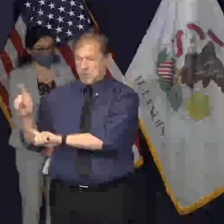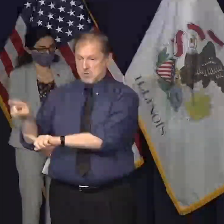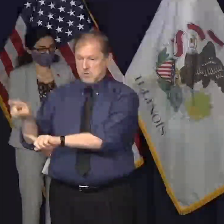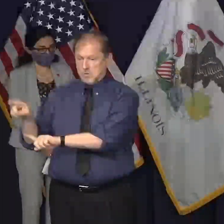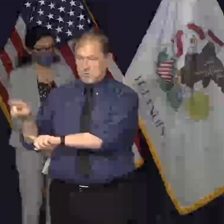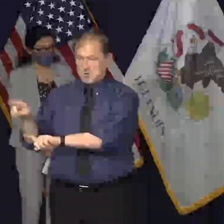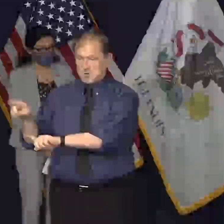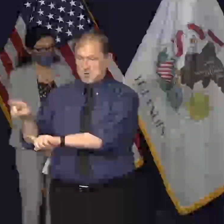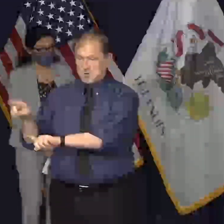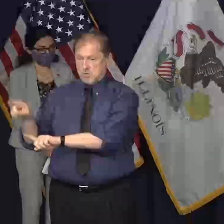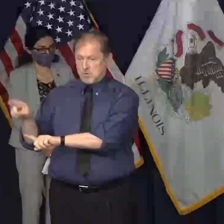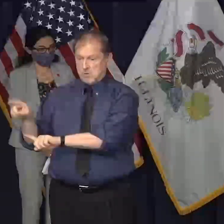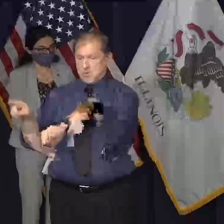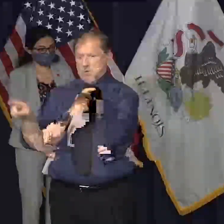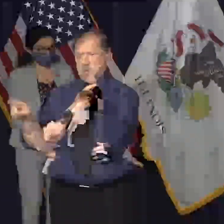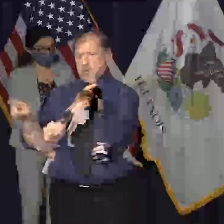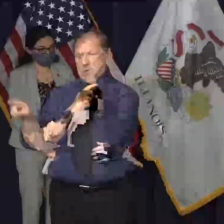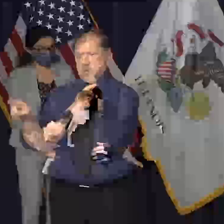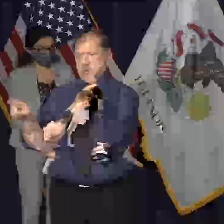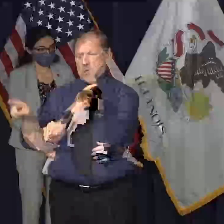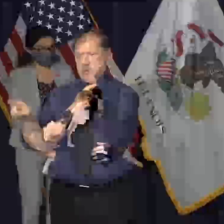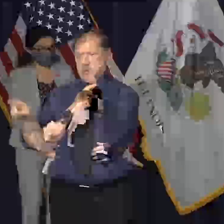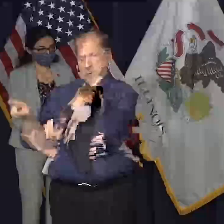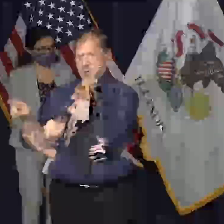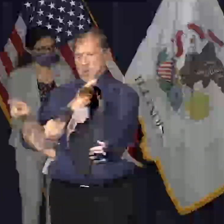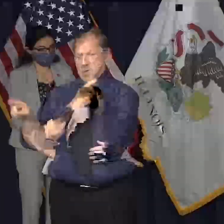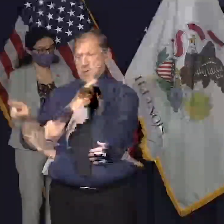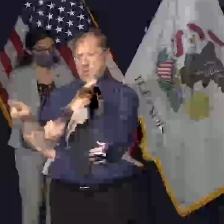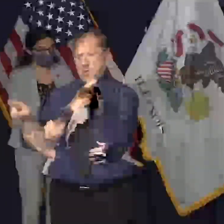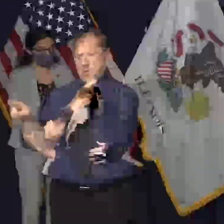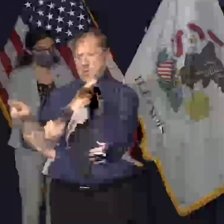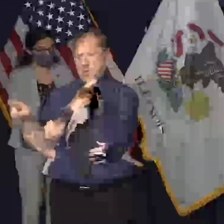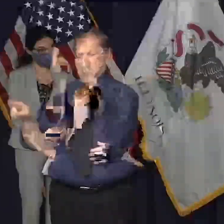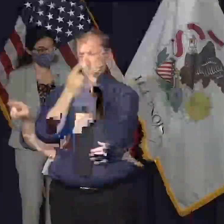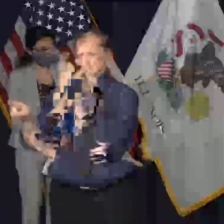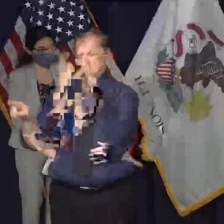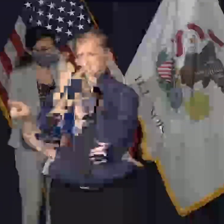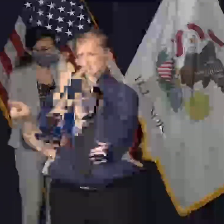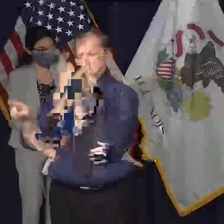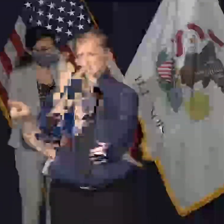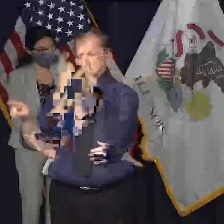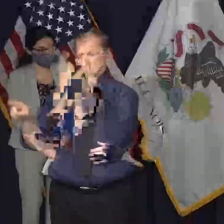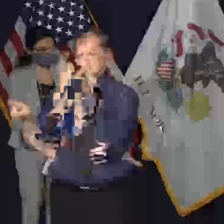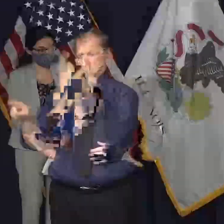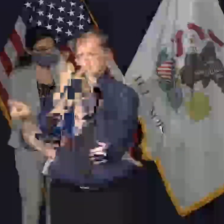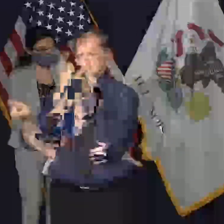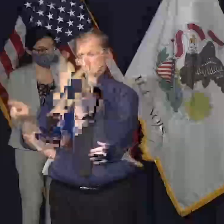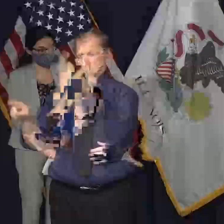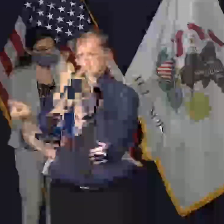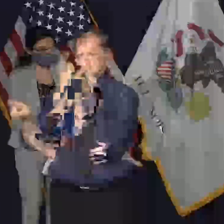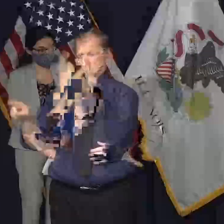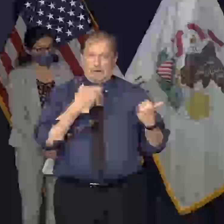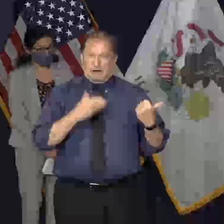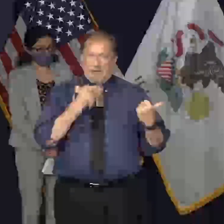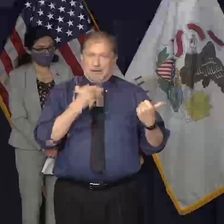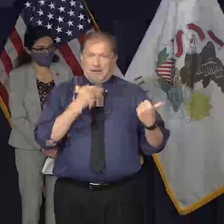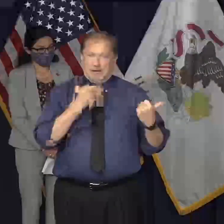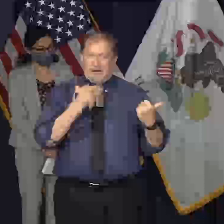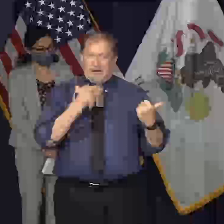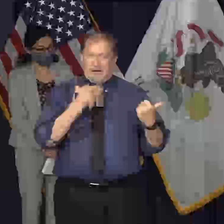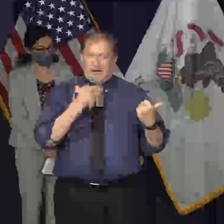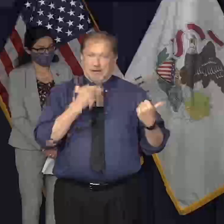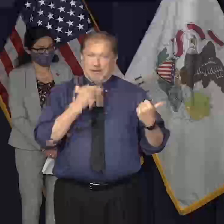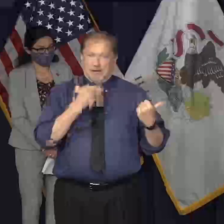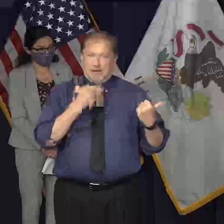testing a number one priority in these areas across the state. But of course, we need to do even more. The